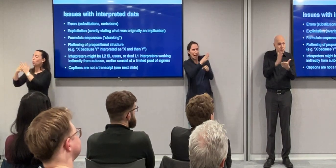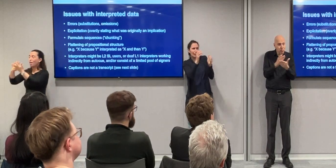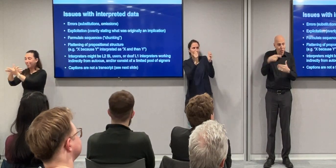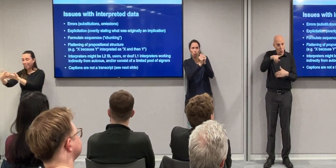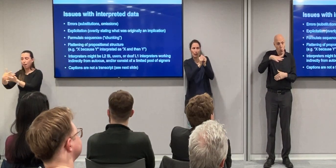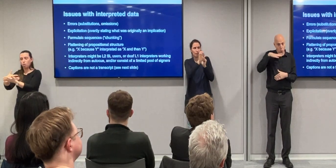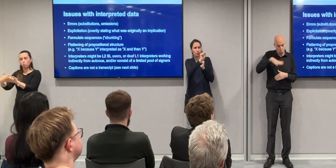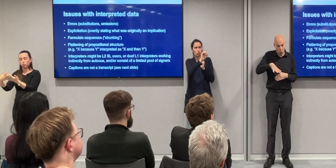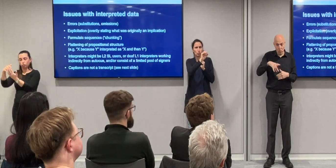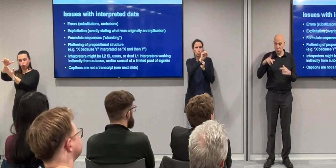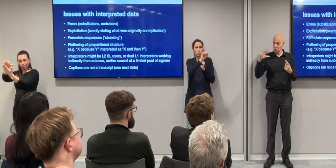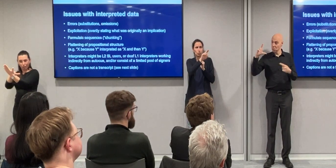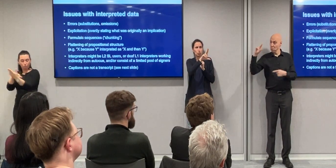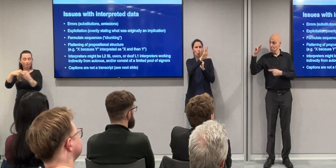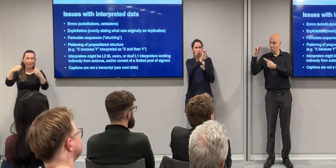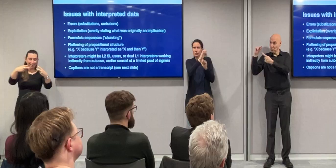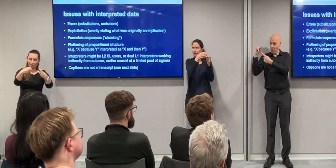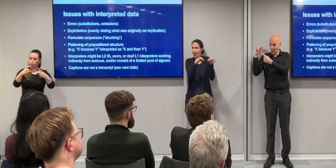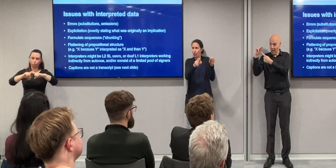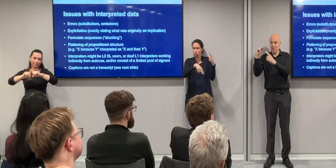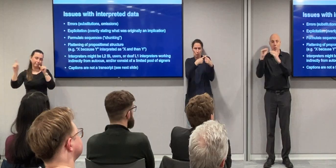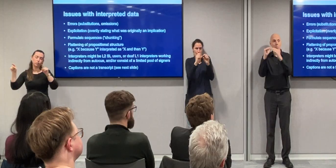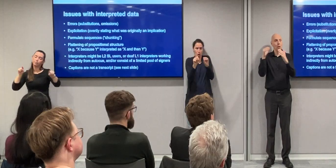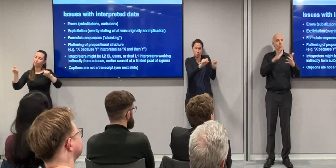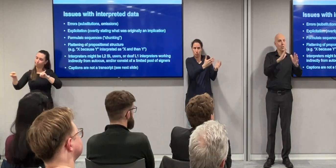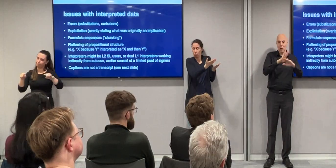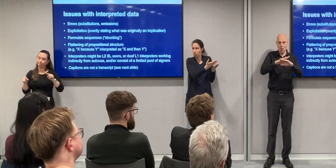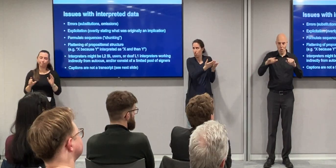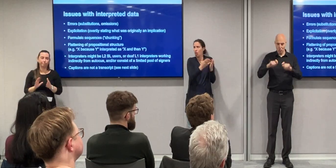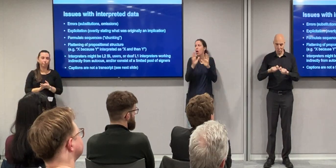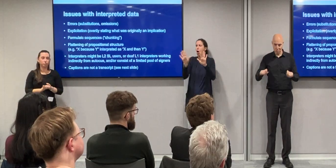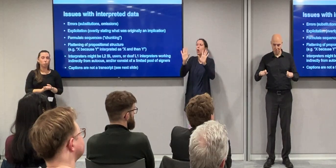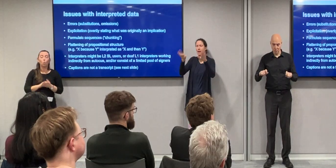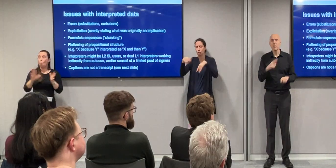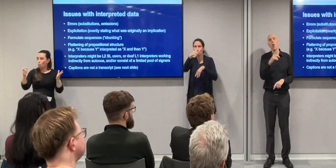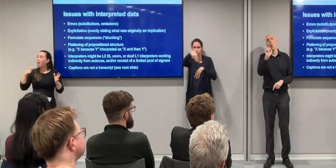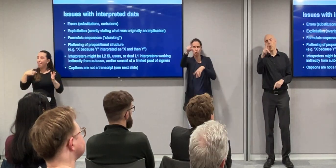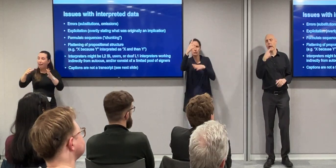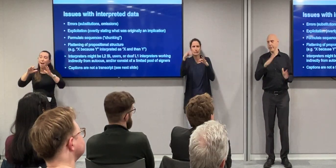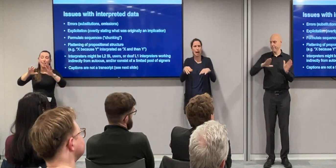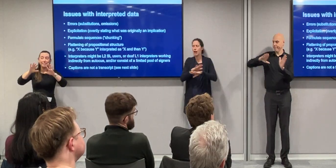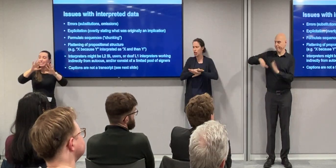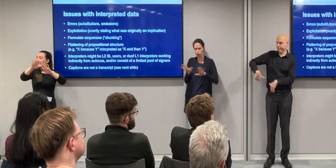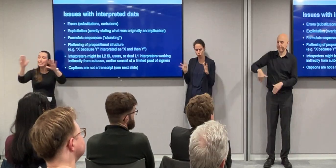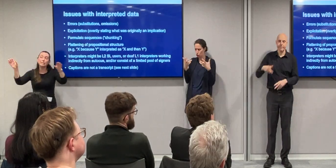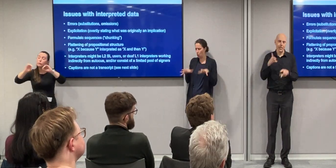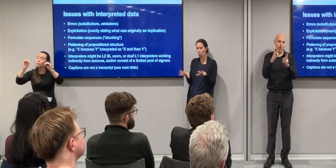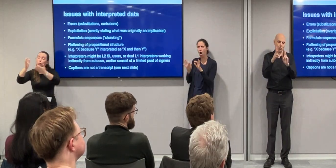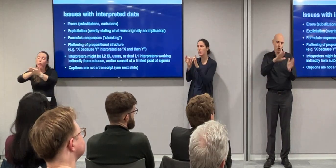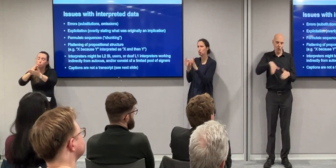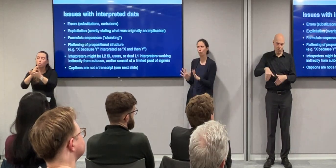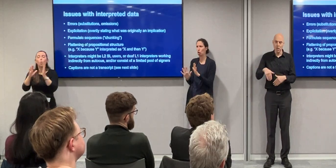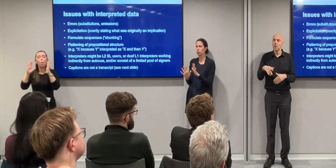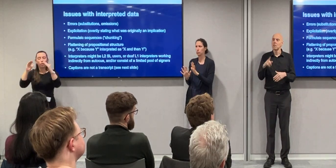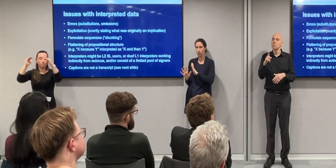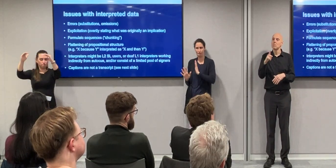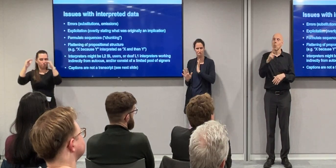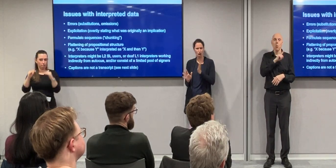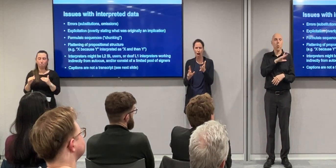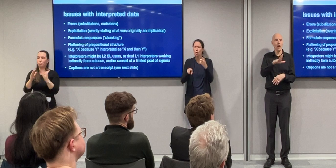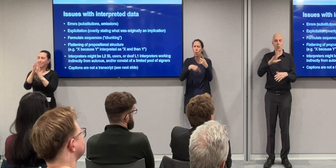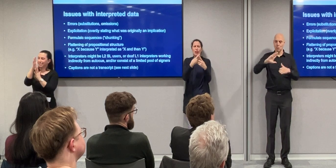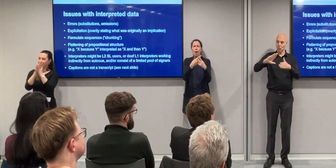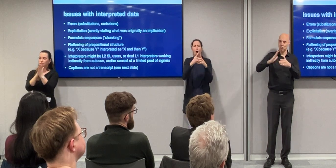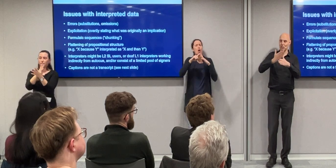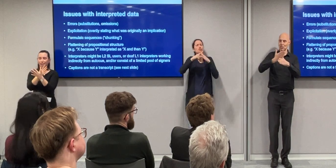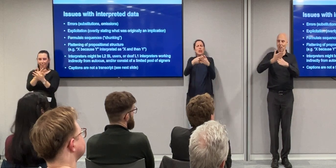possible. So you might think, okay, well, I don't want to use interpreters then. Why not original sign language broadcasting? This